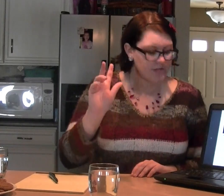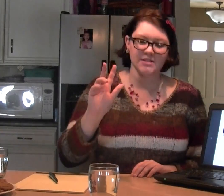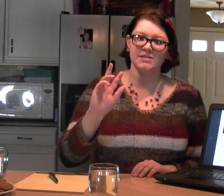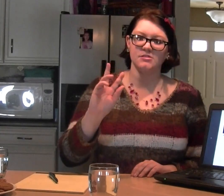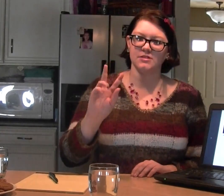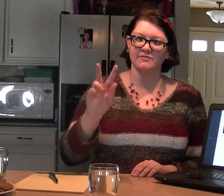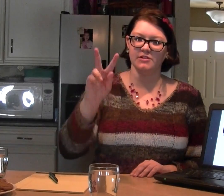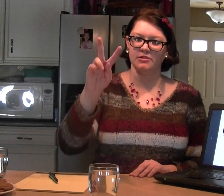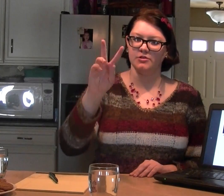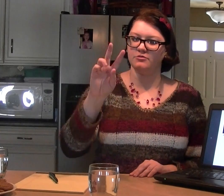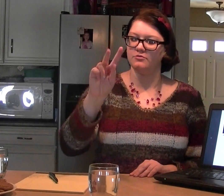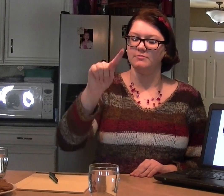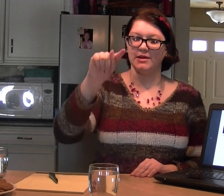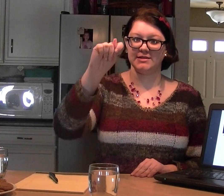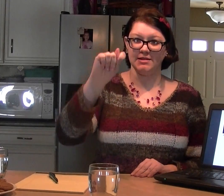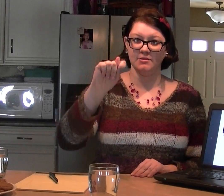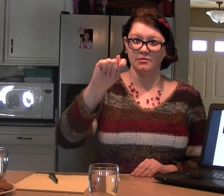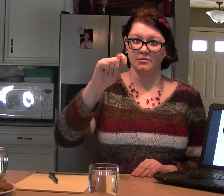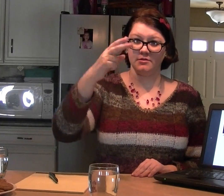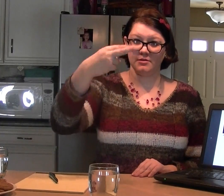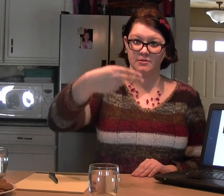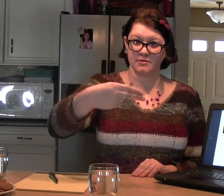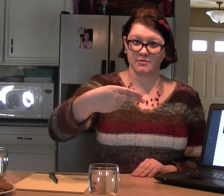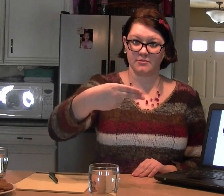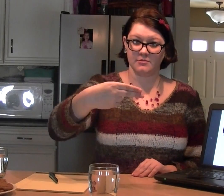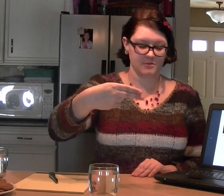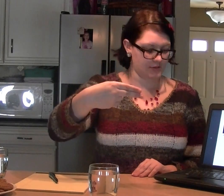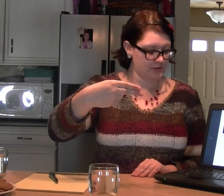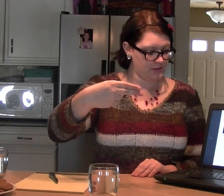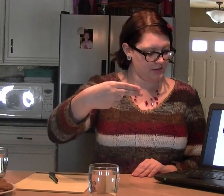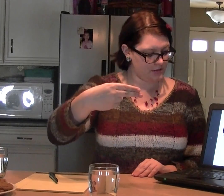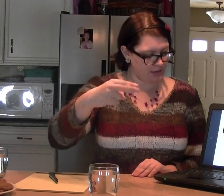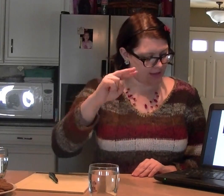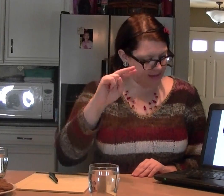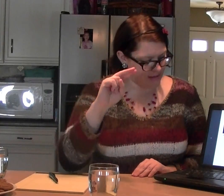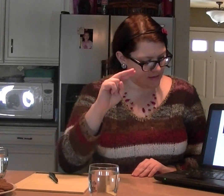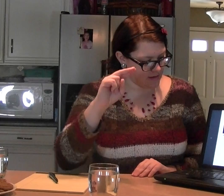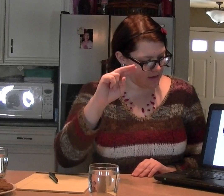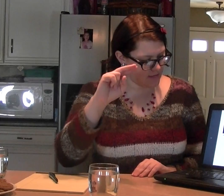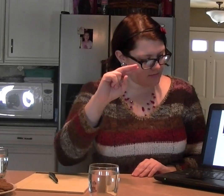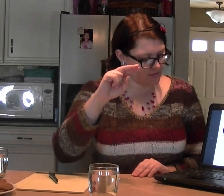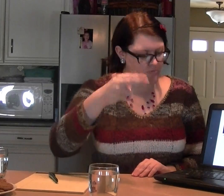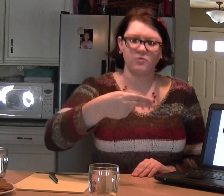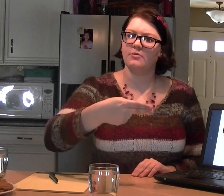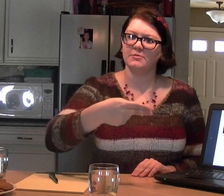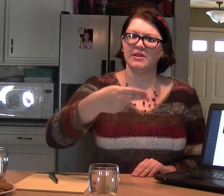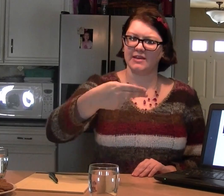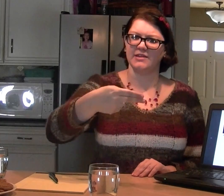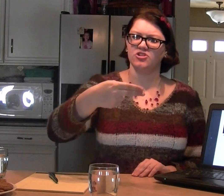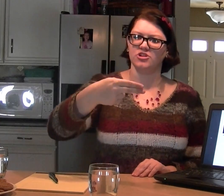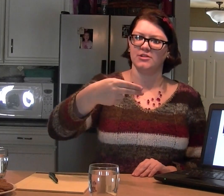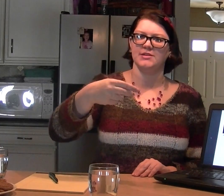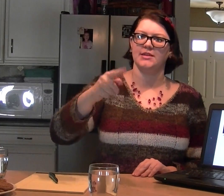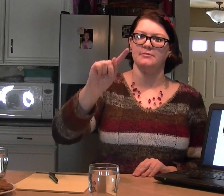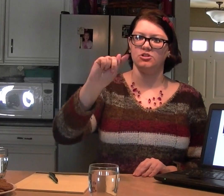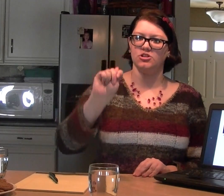Thursday is a little different. You make a T, and then what would be an H in sign language. So